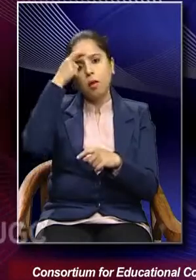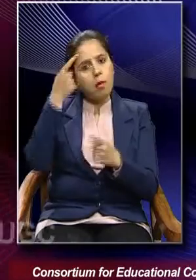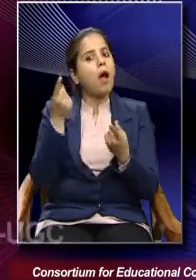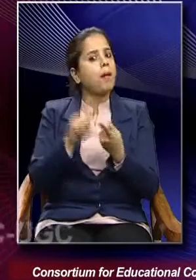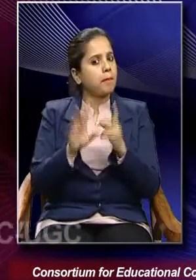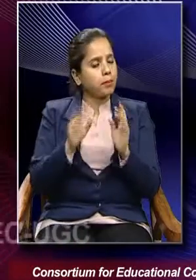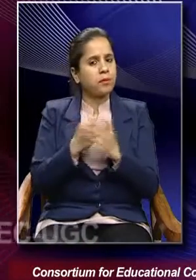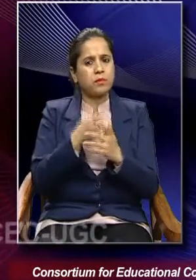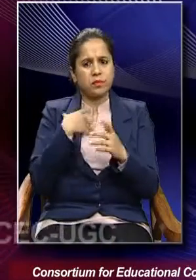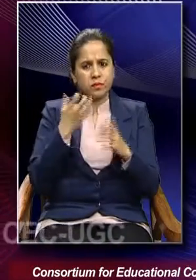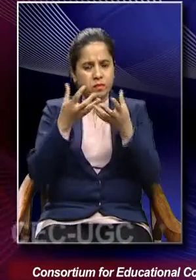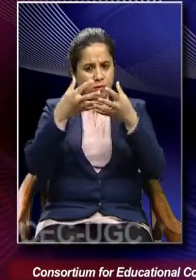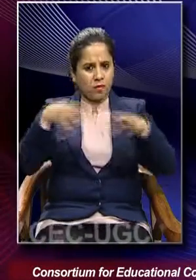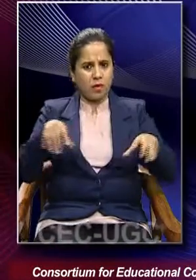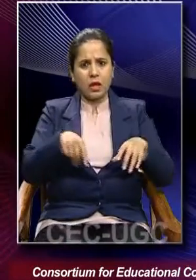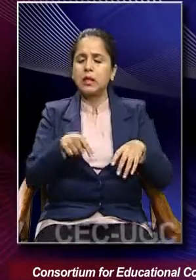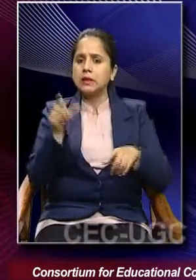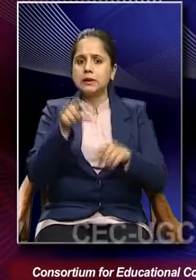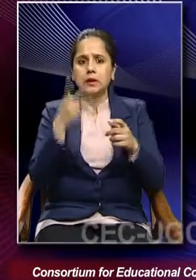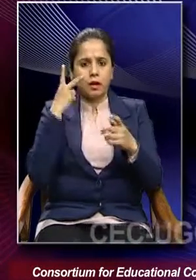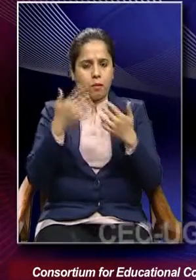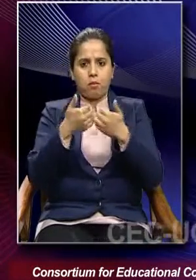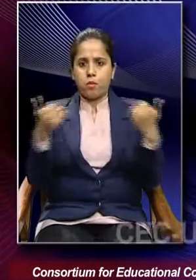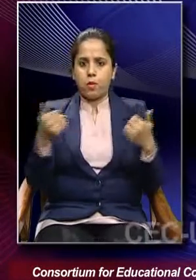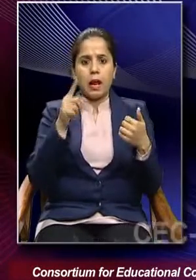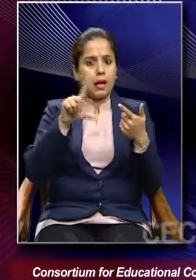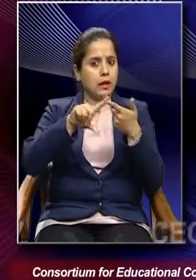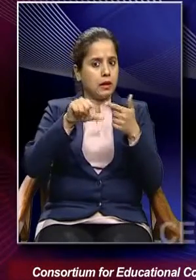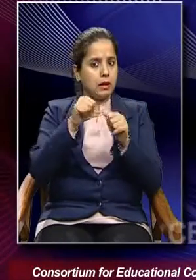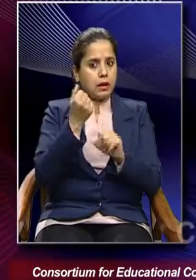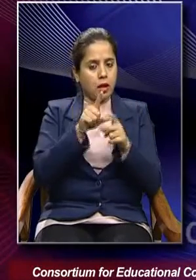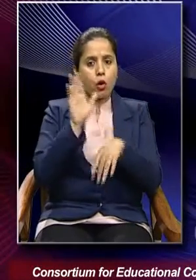of widening of differences between League and